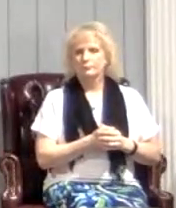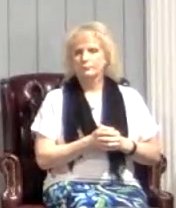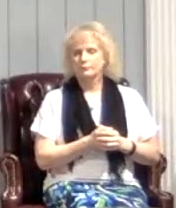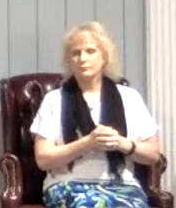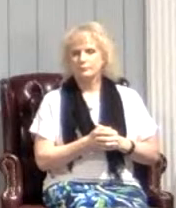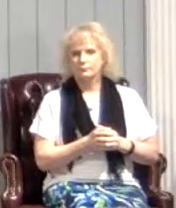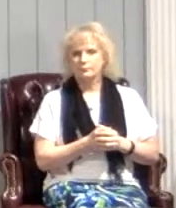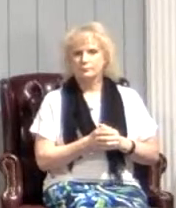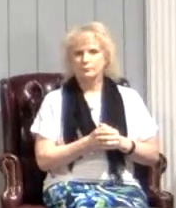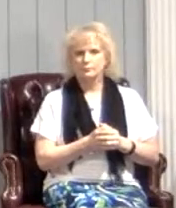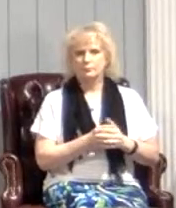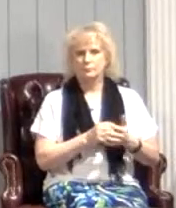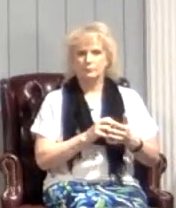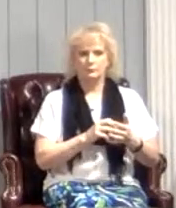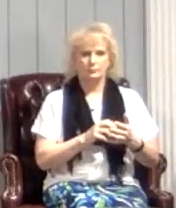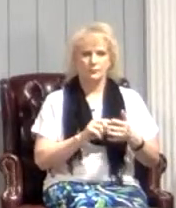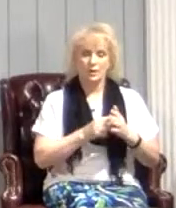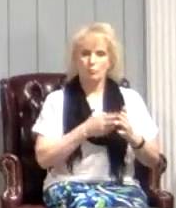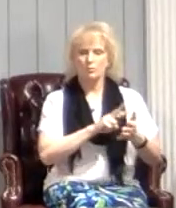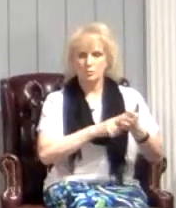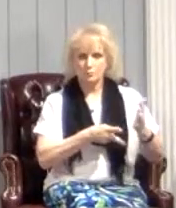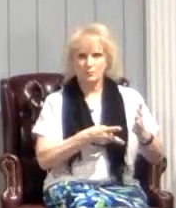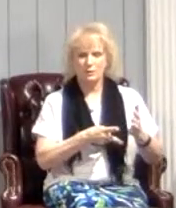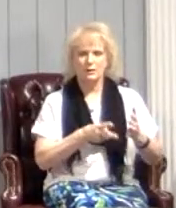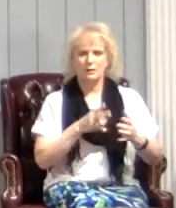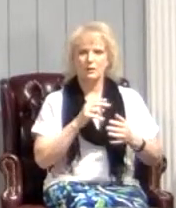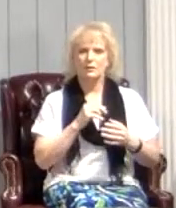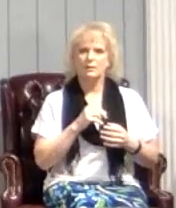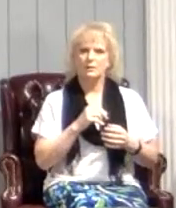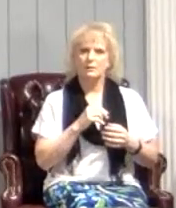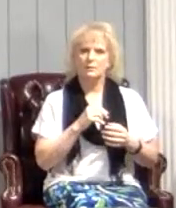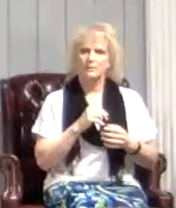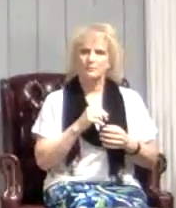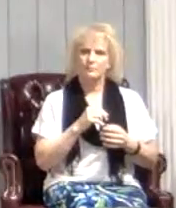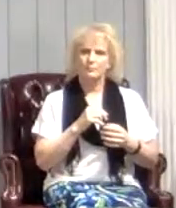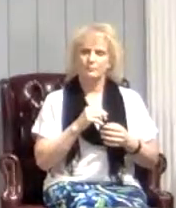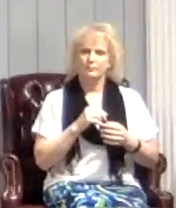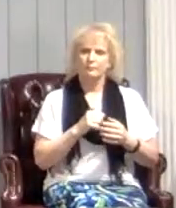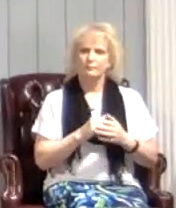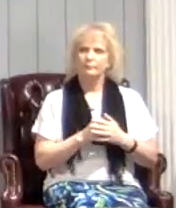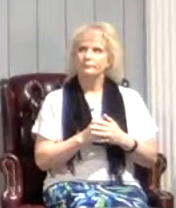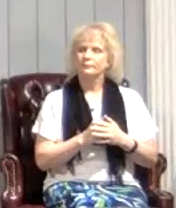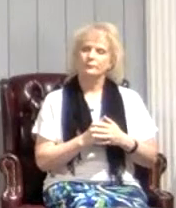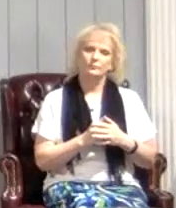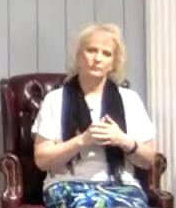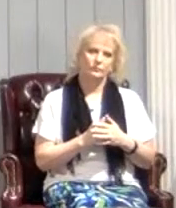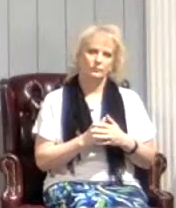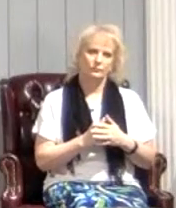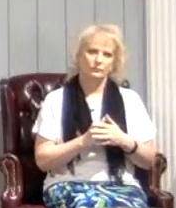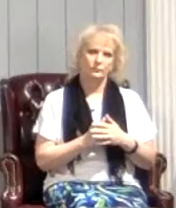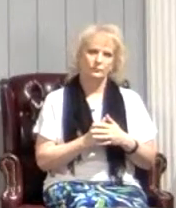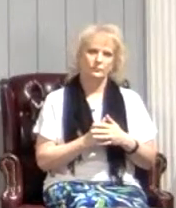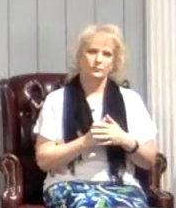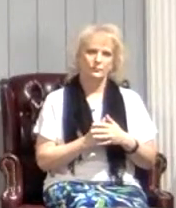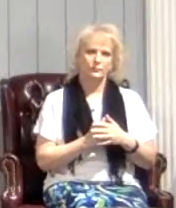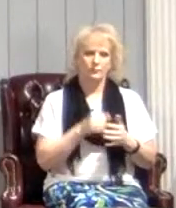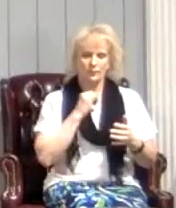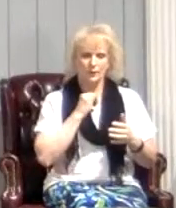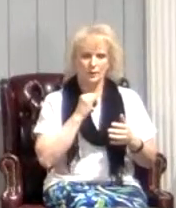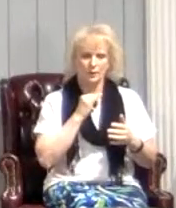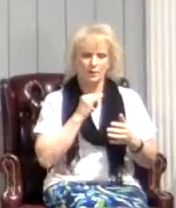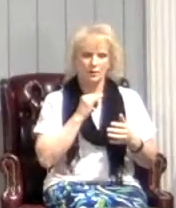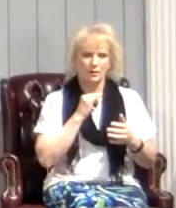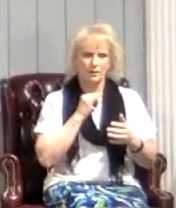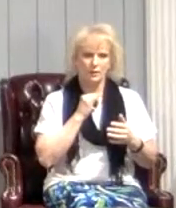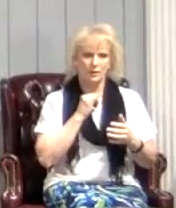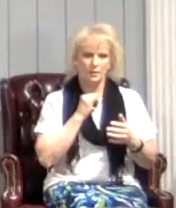of the word, according to Webster's 1828 dictionary, and every other one I can find, is fixed